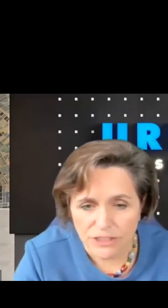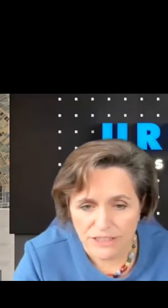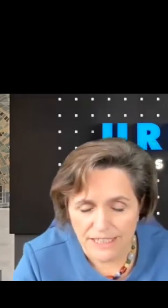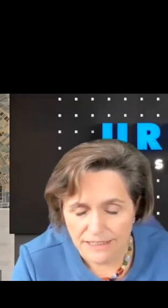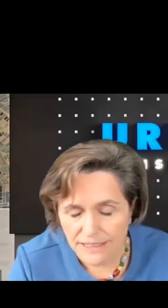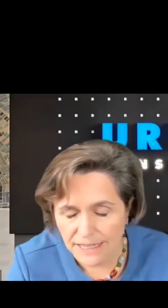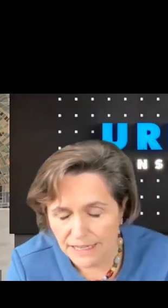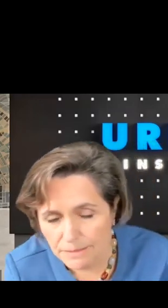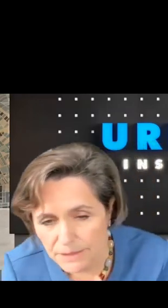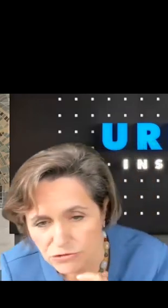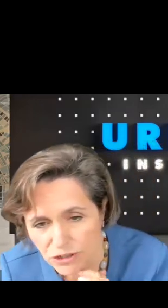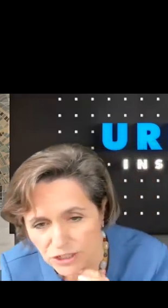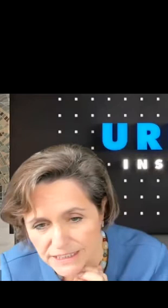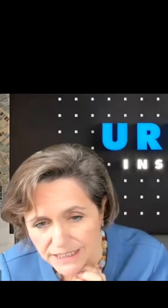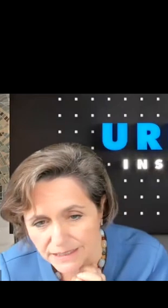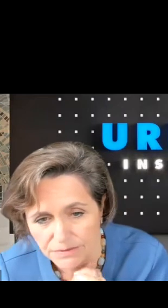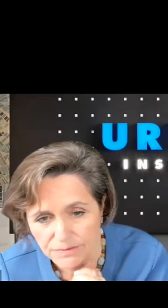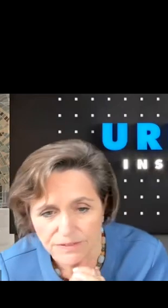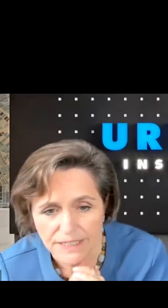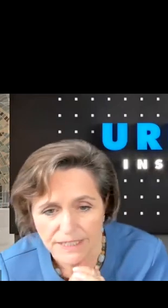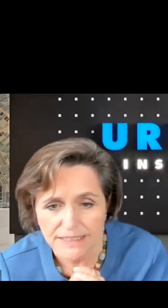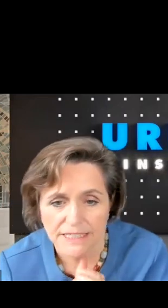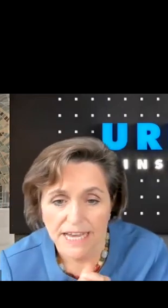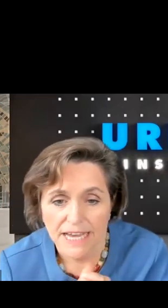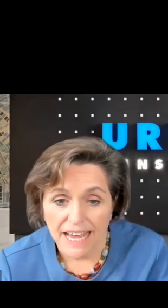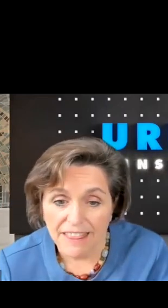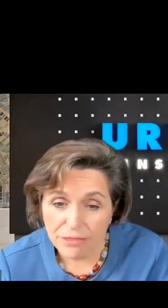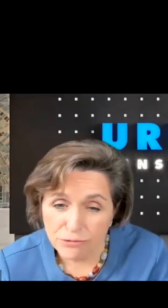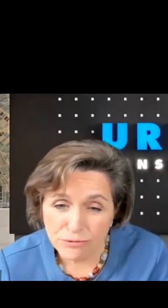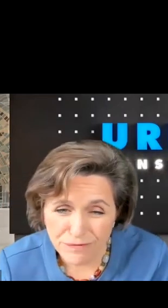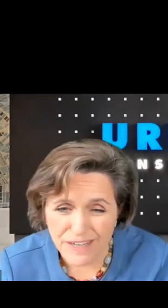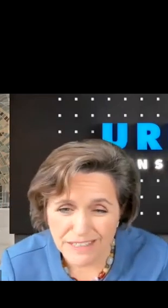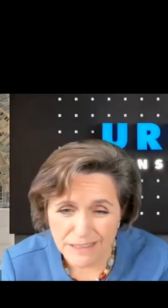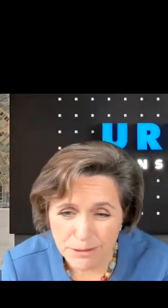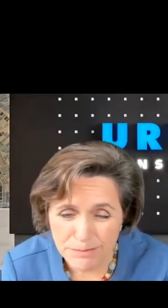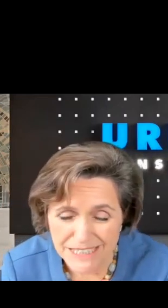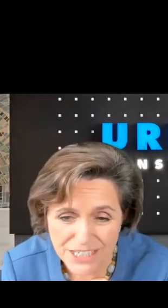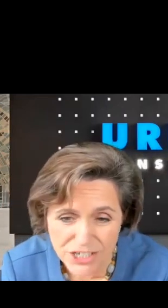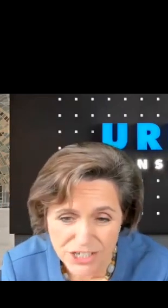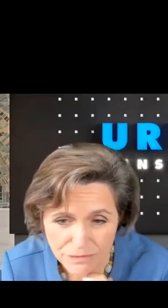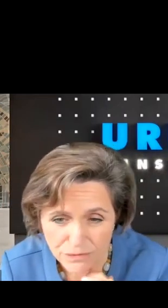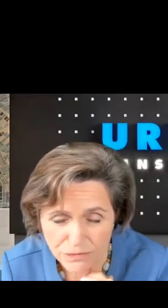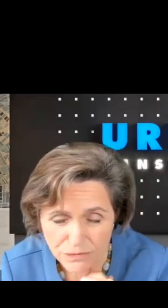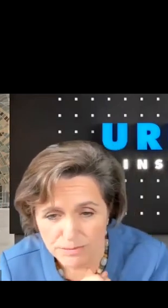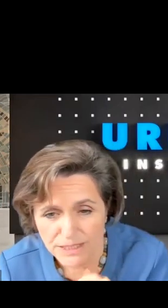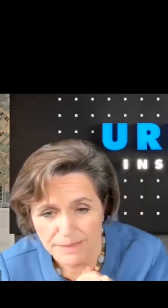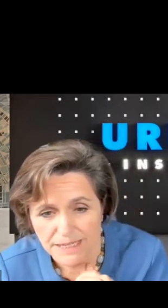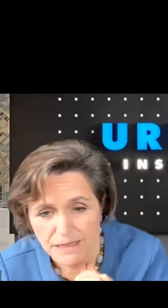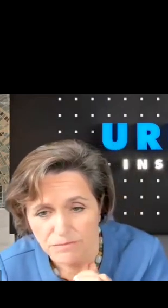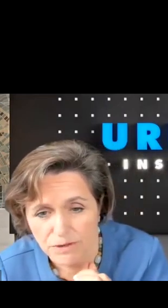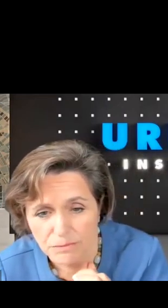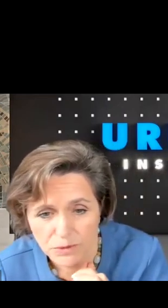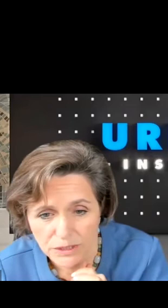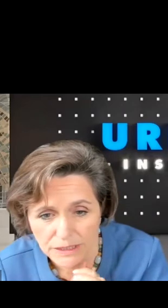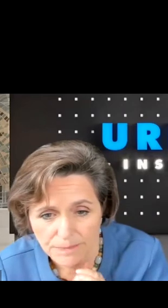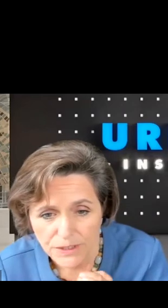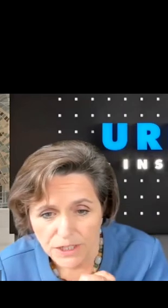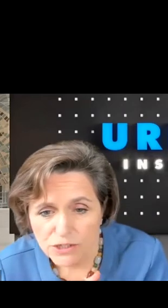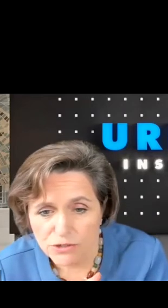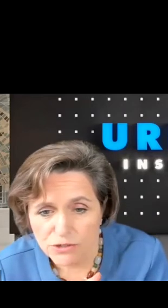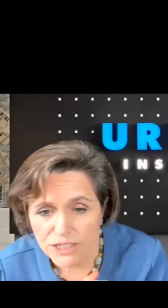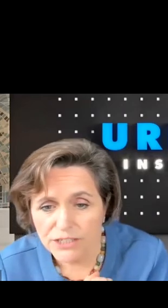helping to understand and draw insight from findings, and through the final implementation of reforms that may come from the